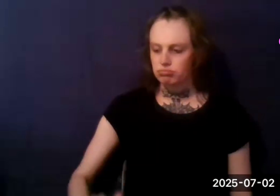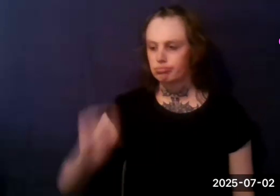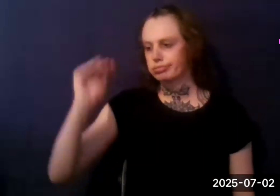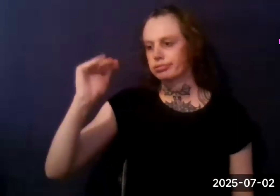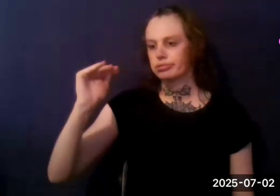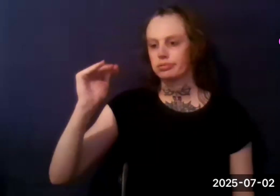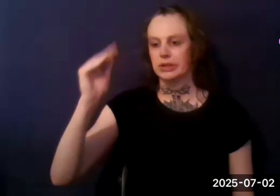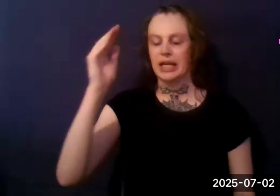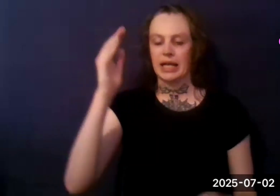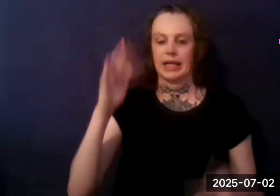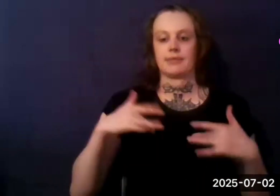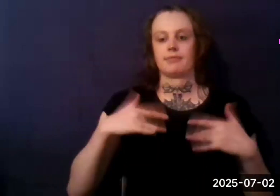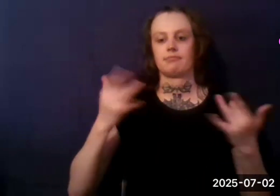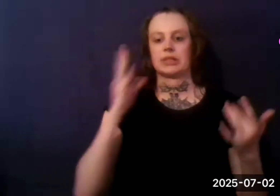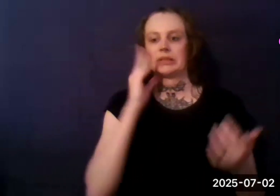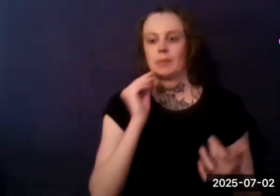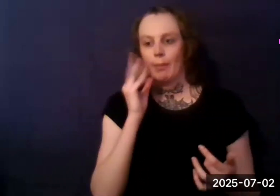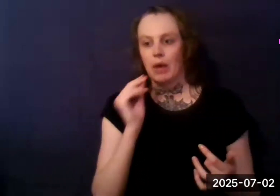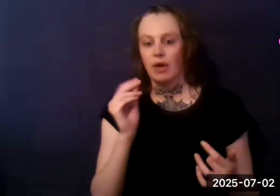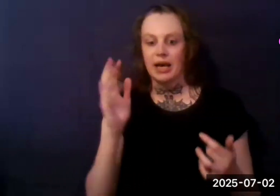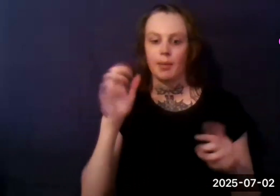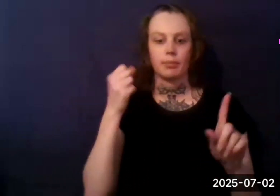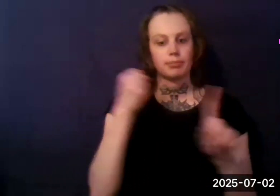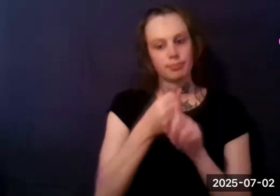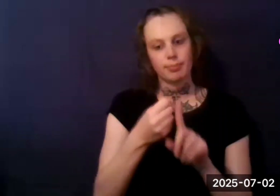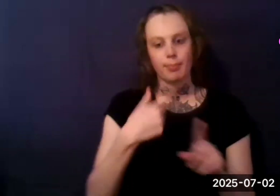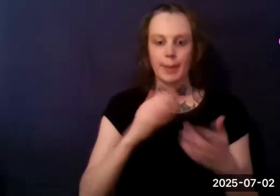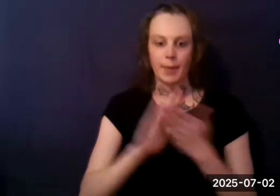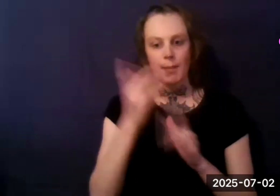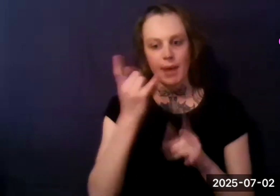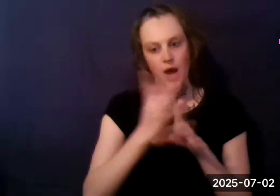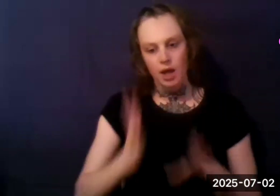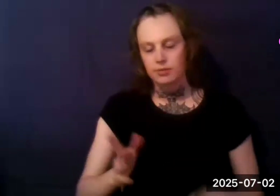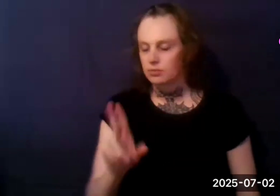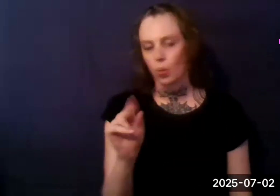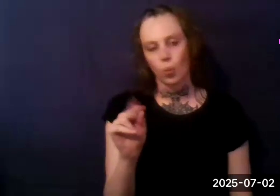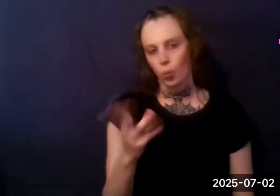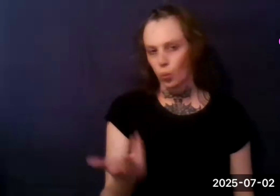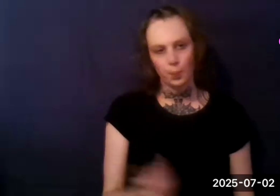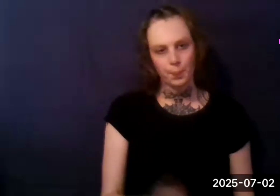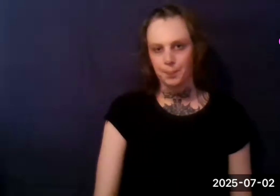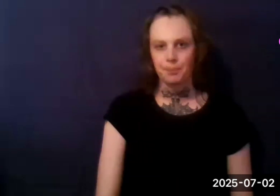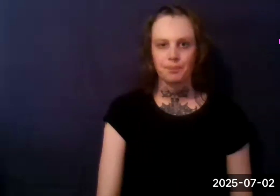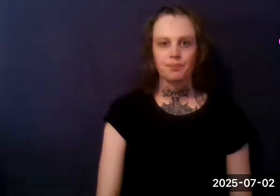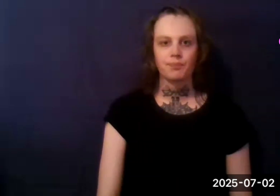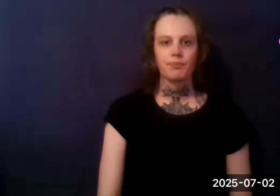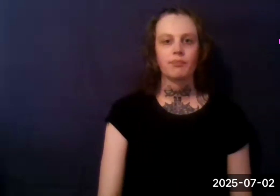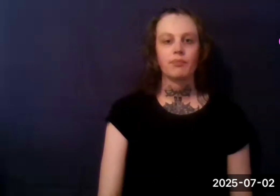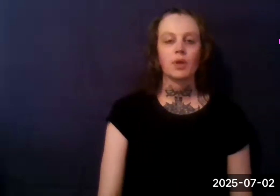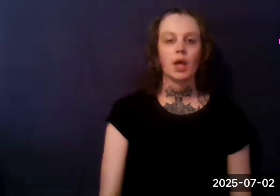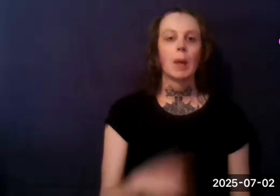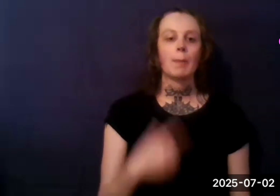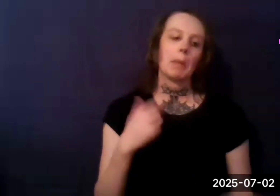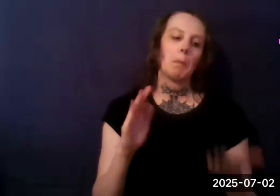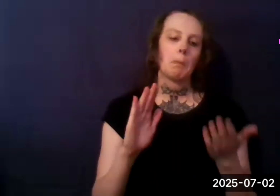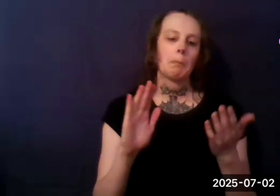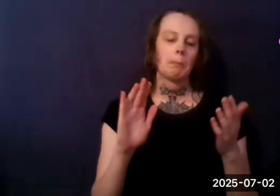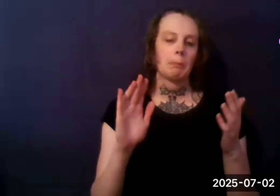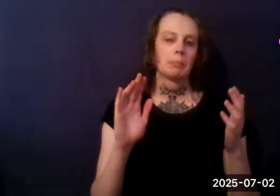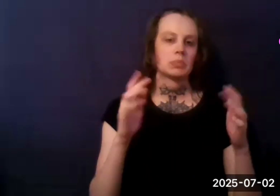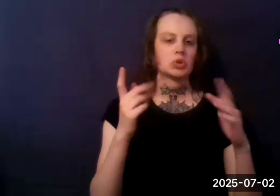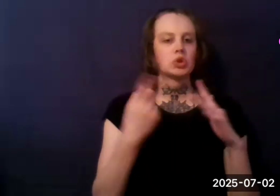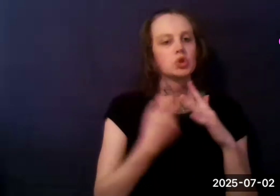alcoholic. So my journey with alcohol actually started later than most people, because I was just very quiet and